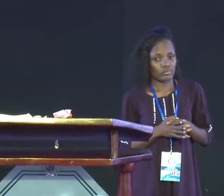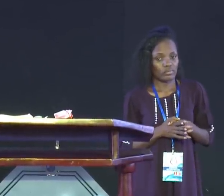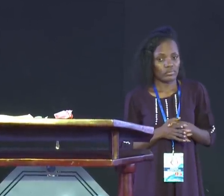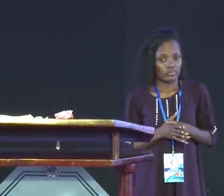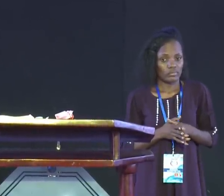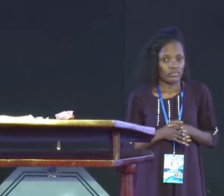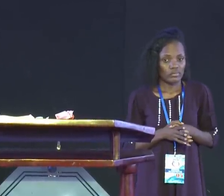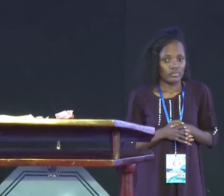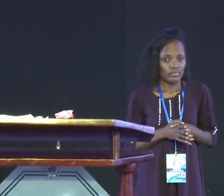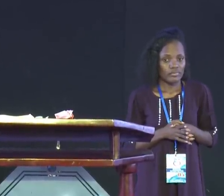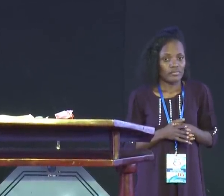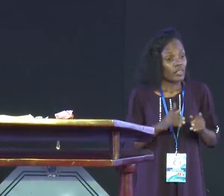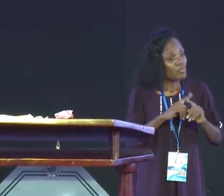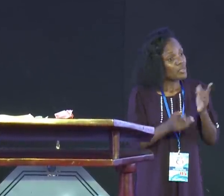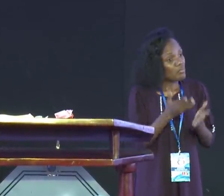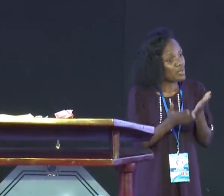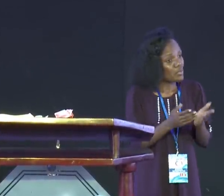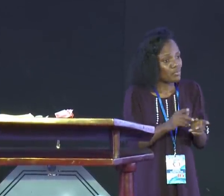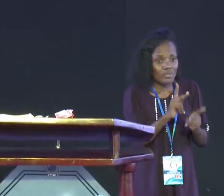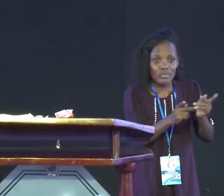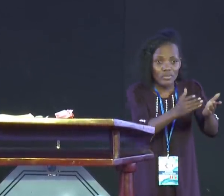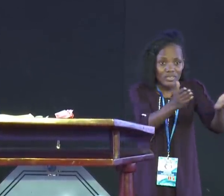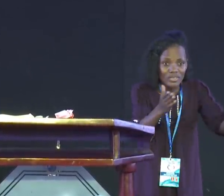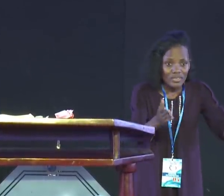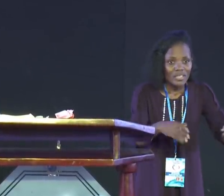that I desire after all.